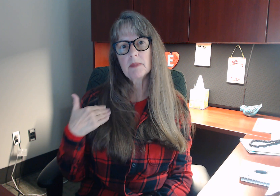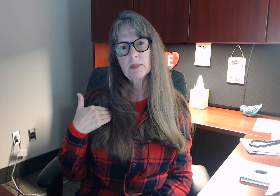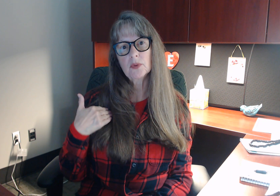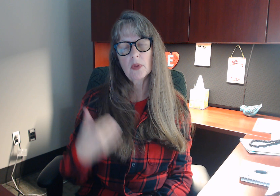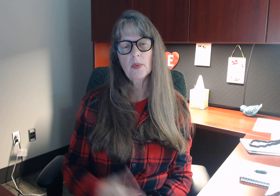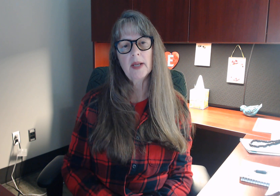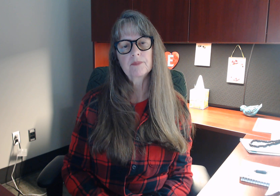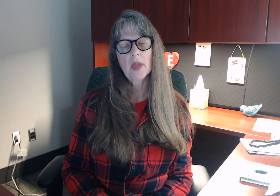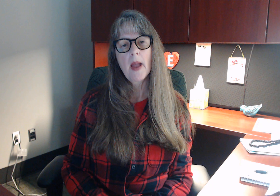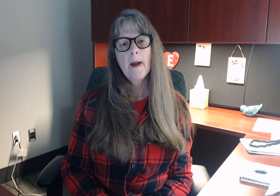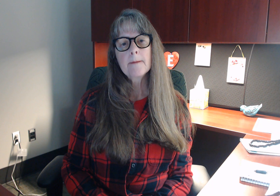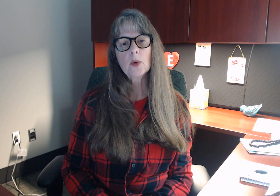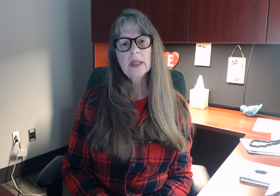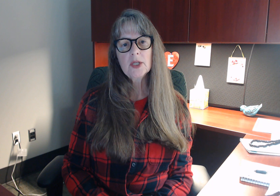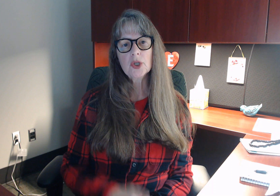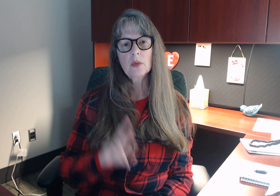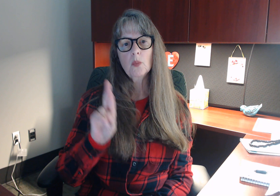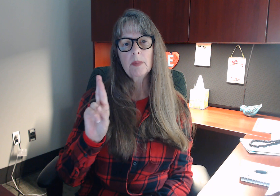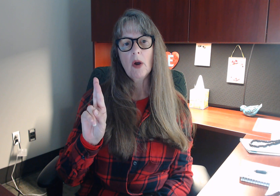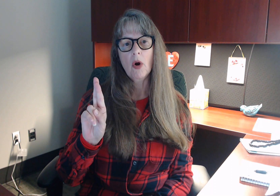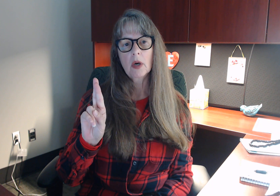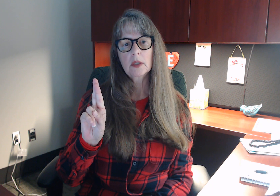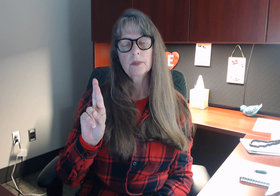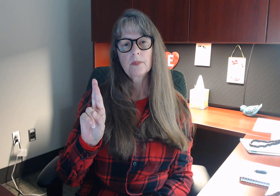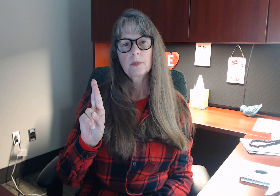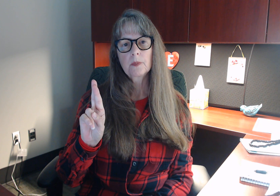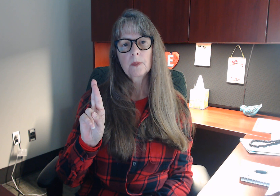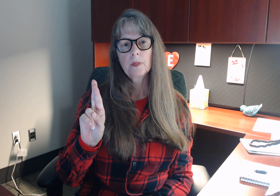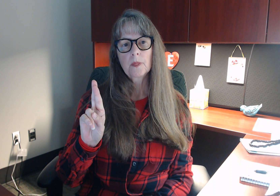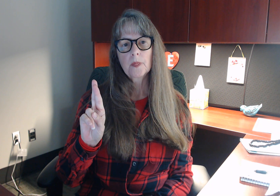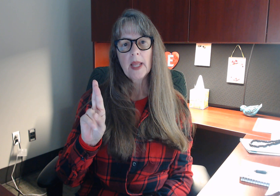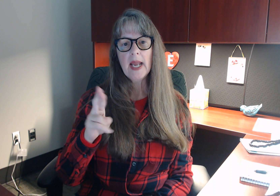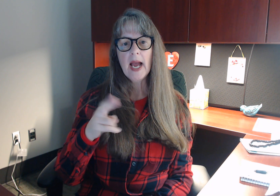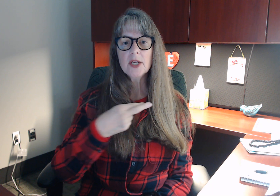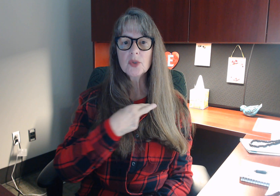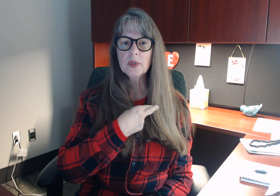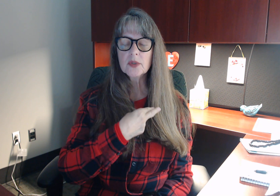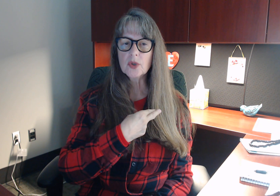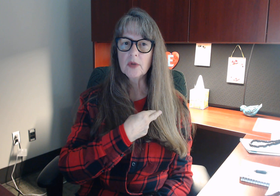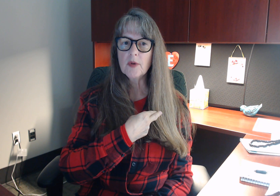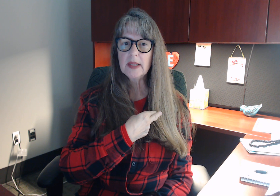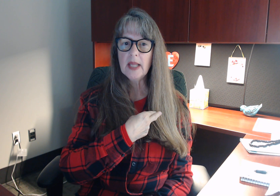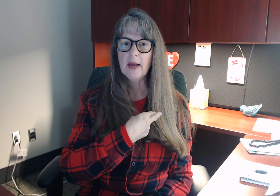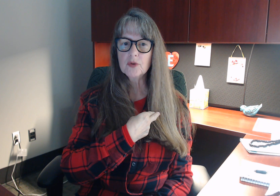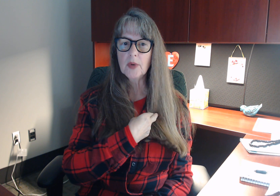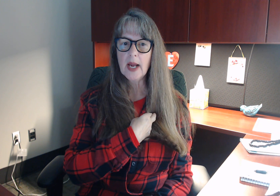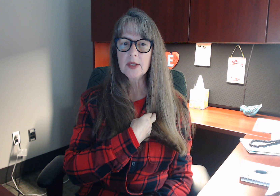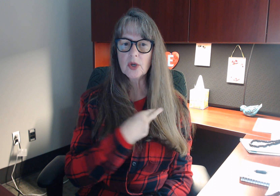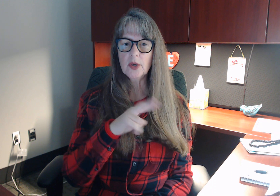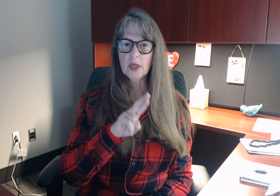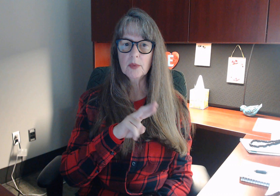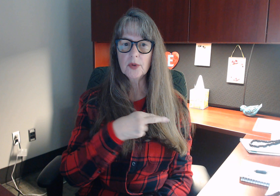do it on the right. But religion would be R, and I do it starting from my left, where I start here with your